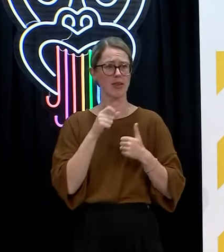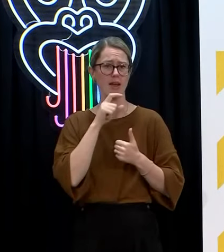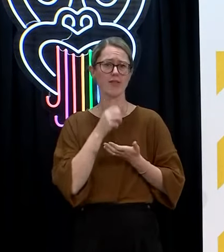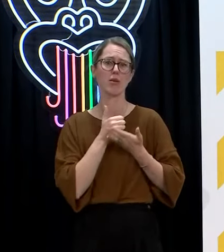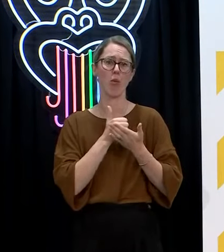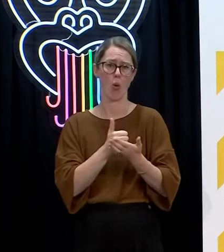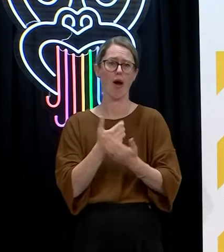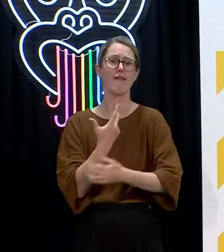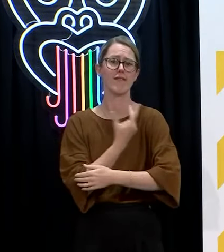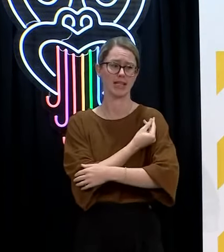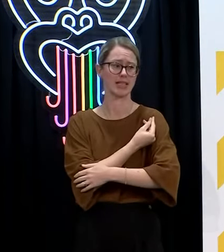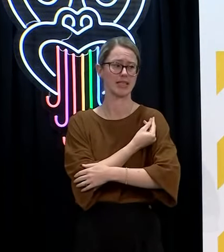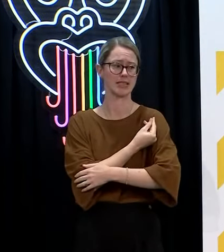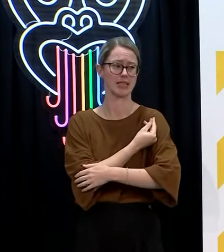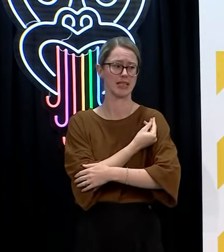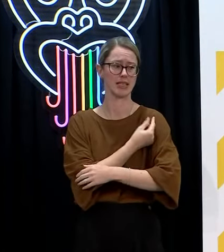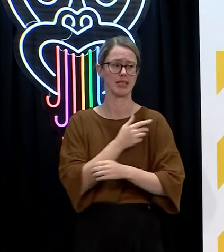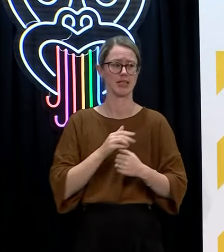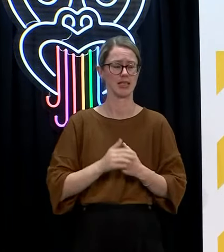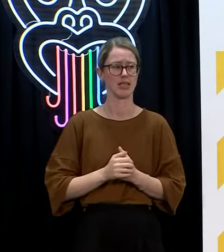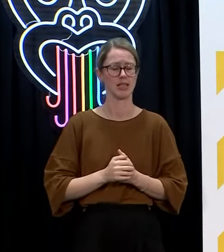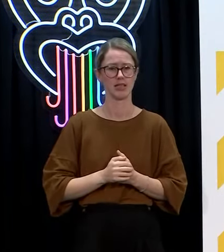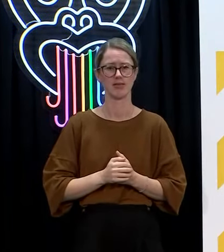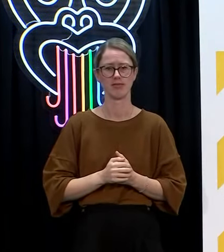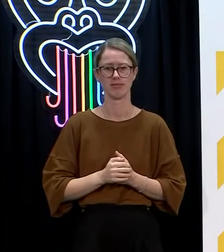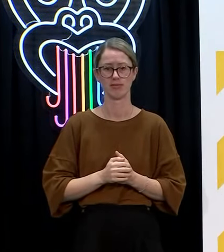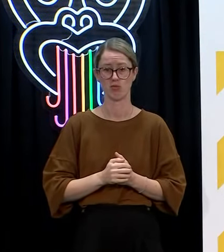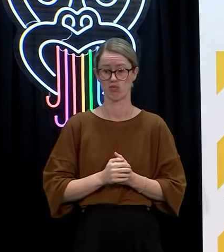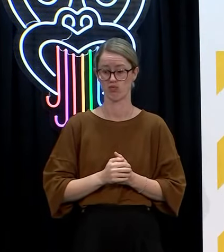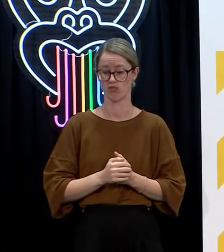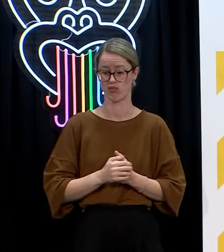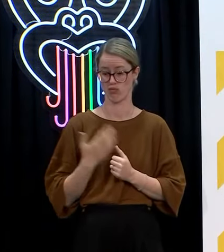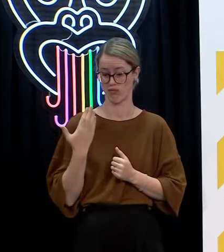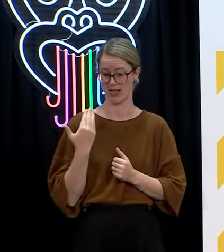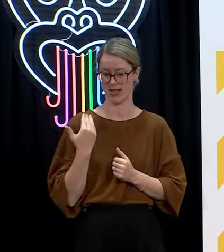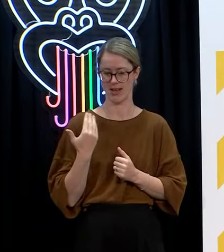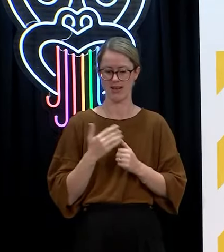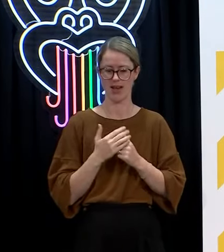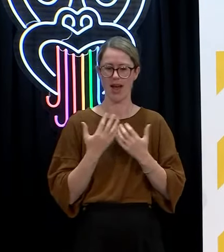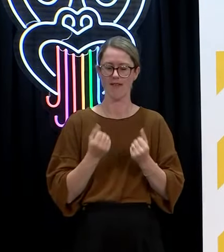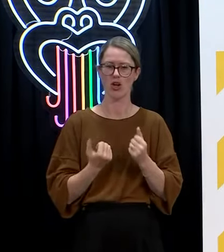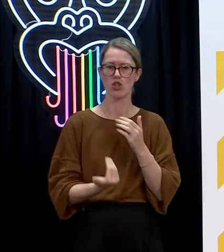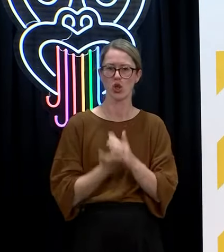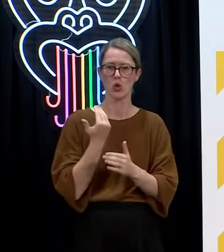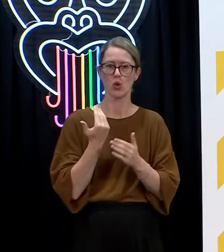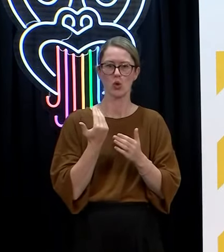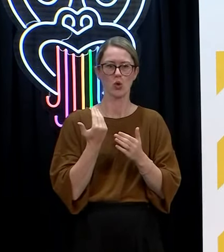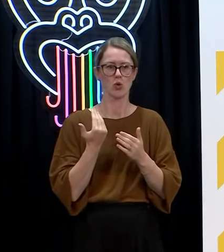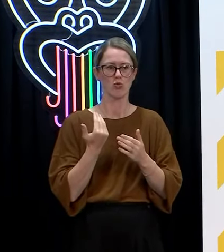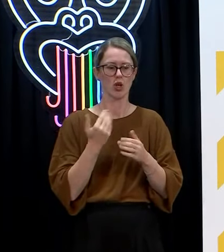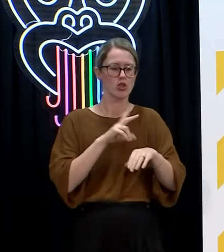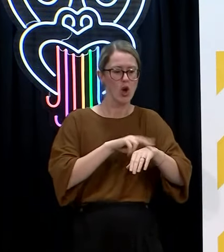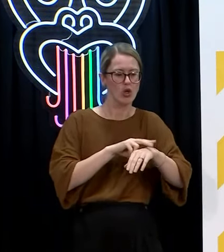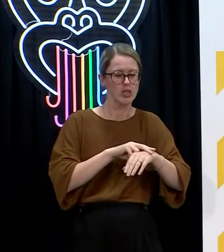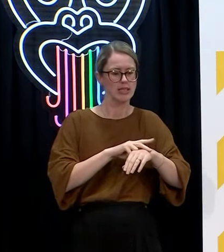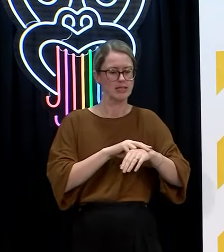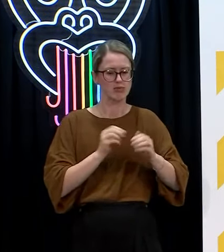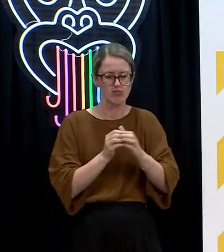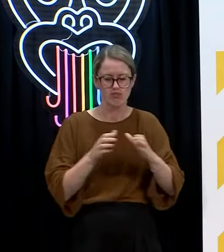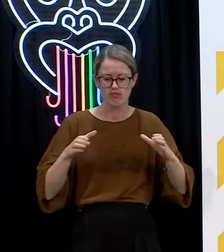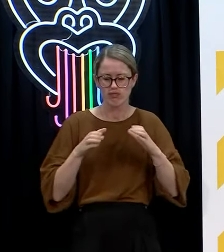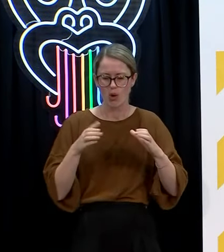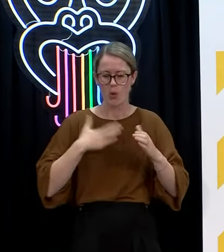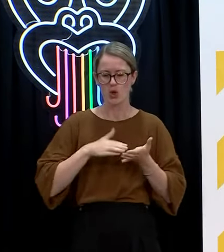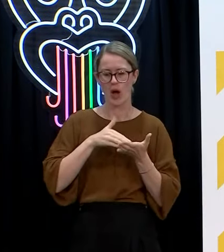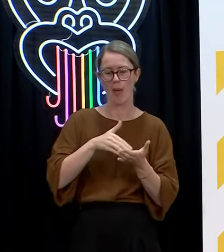program. More recently, this has sparked a deliberate grassroots initiative of doctors who want to help answer questions that people may